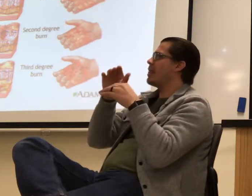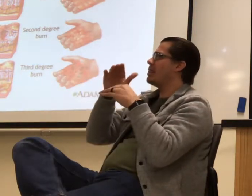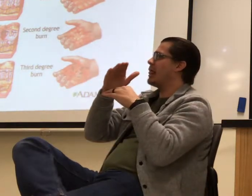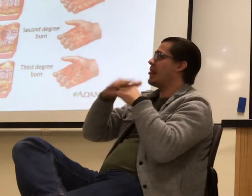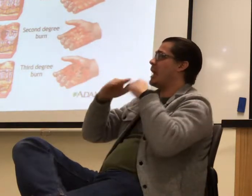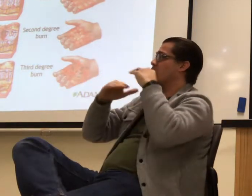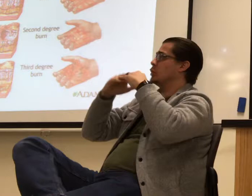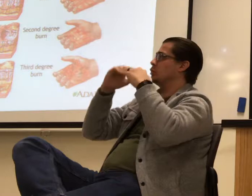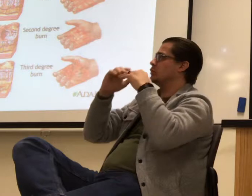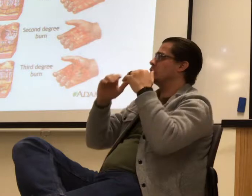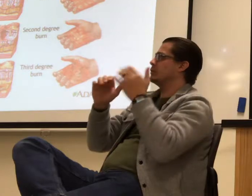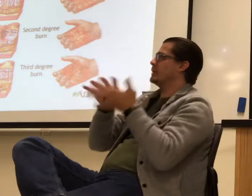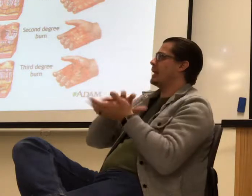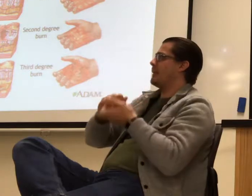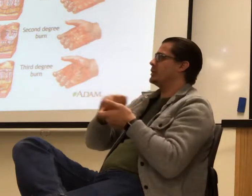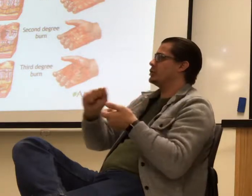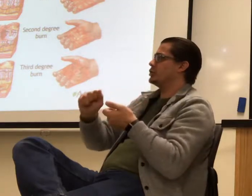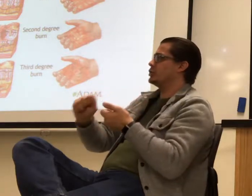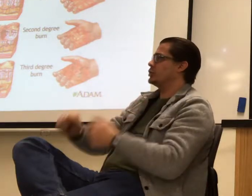have been damaged.